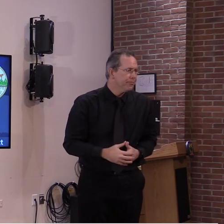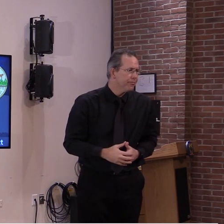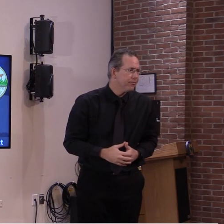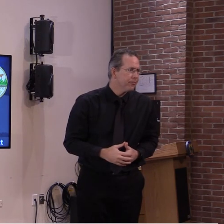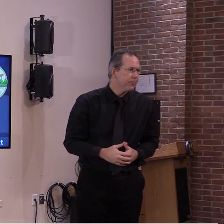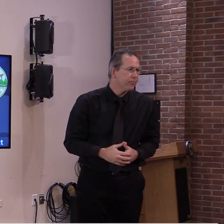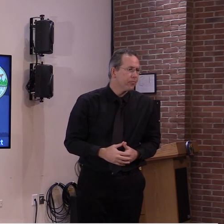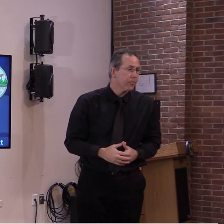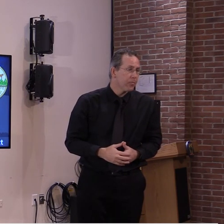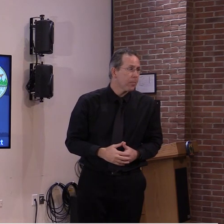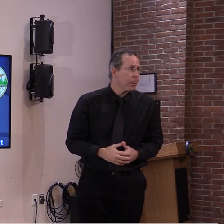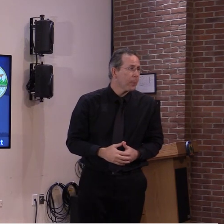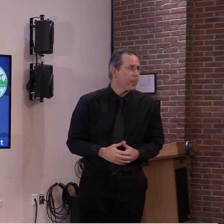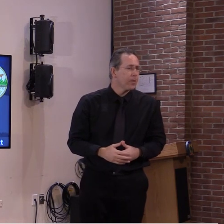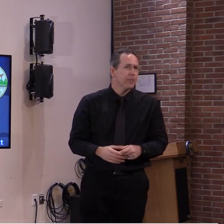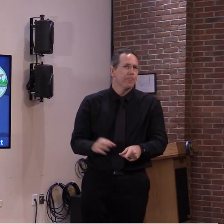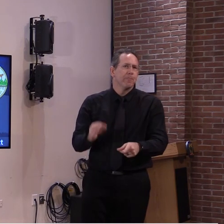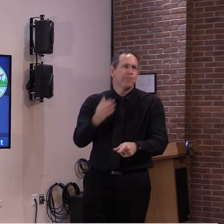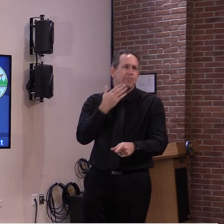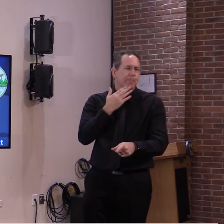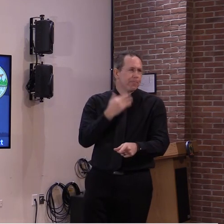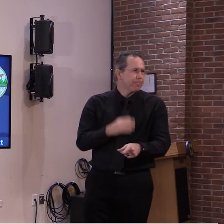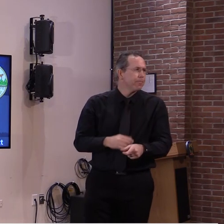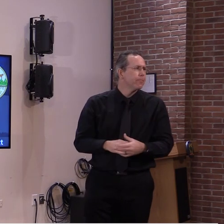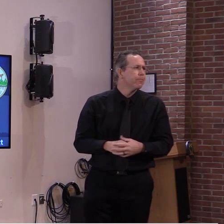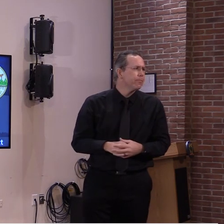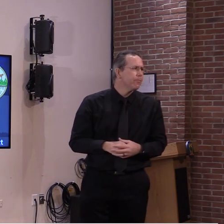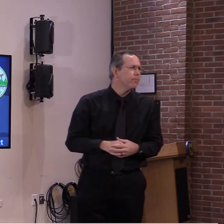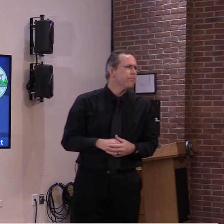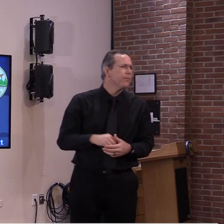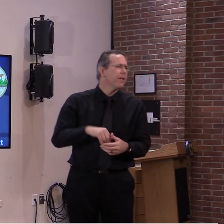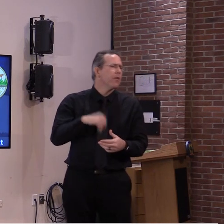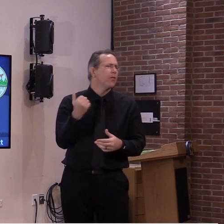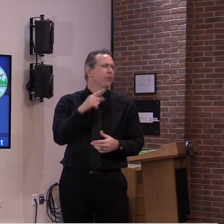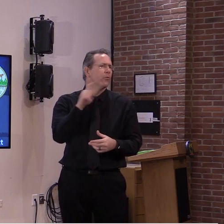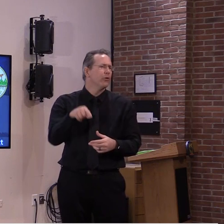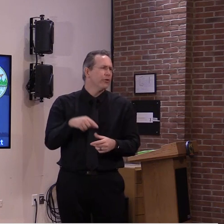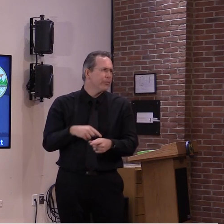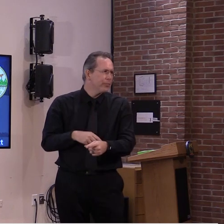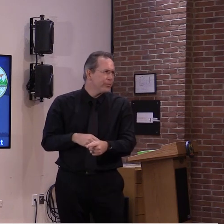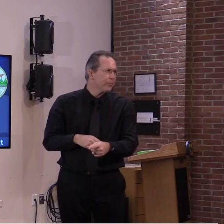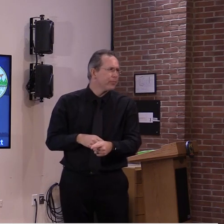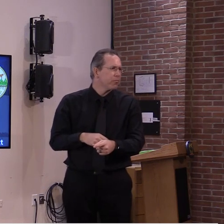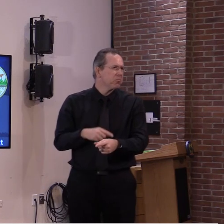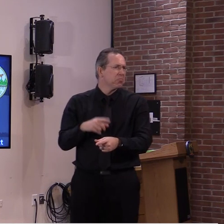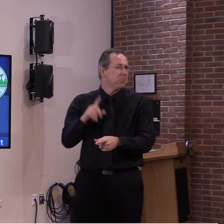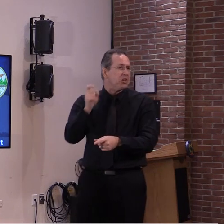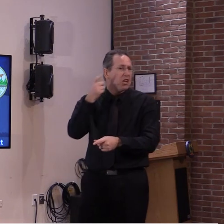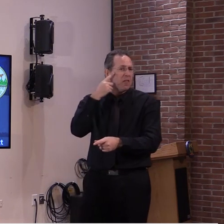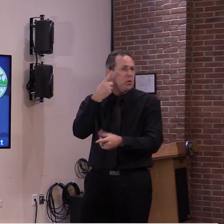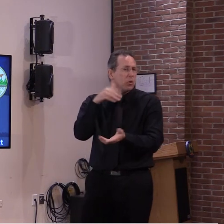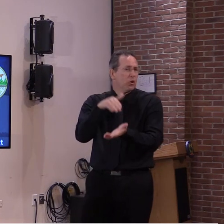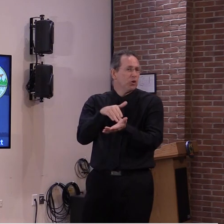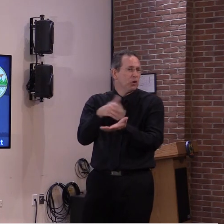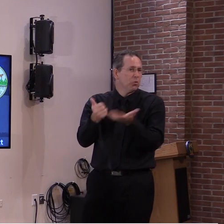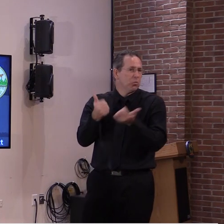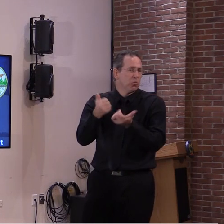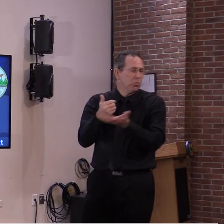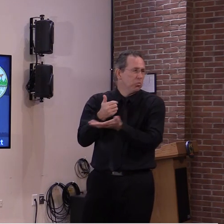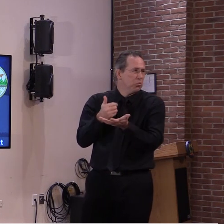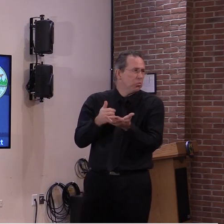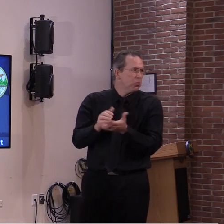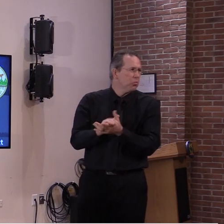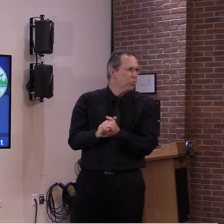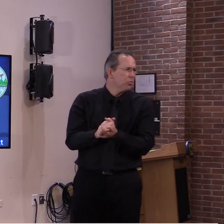My question is probably for Governor Scott or Dr. Levine. There was an op-ed in the Boston Globe a few days ago urging